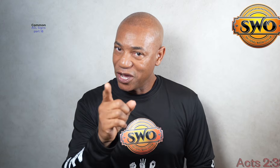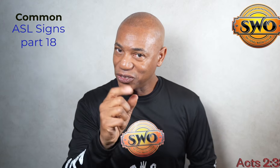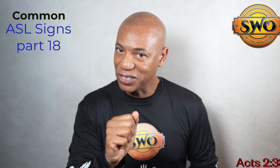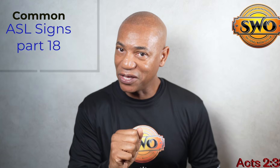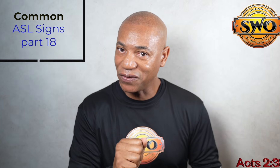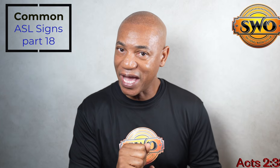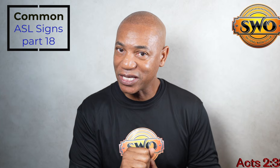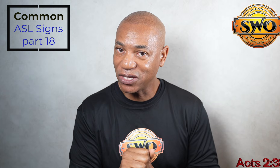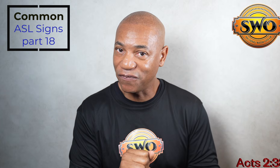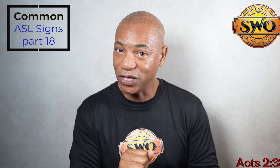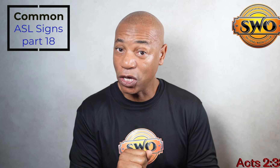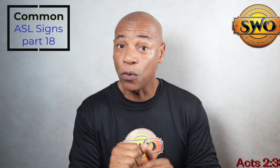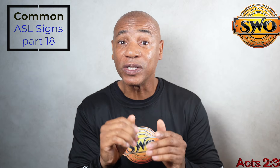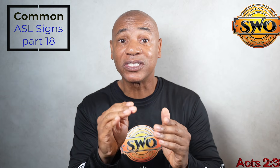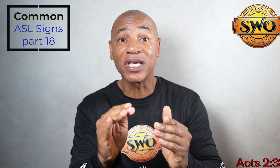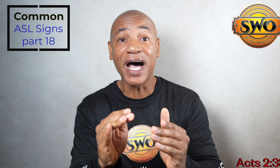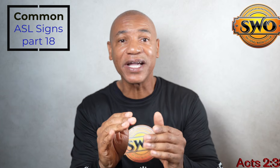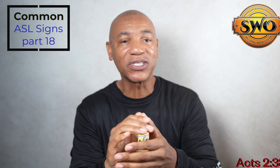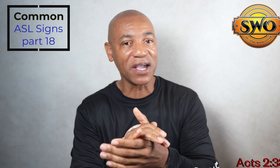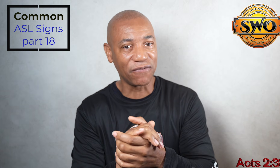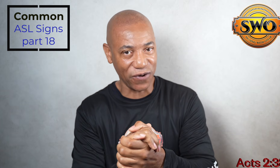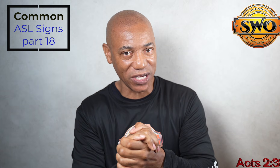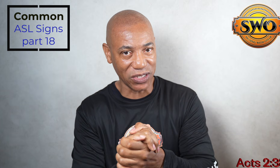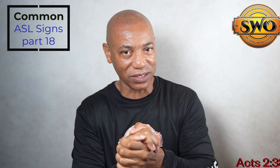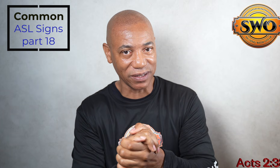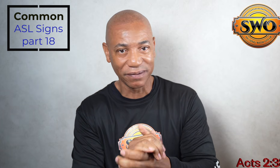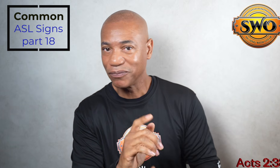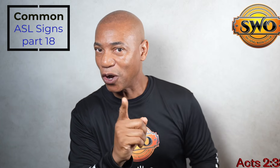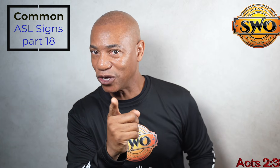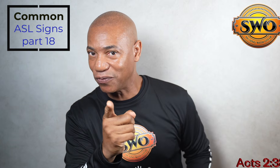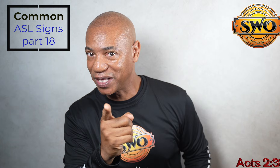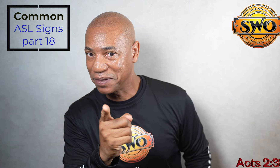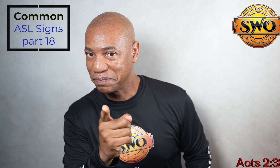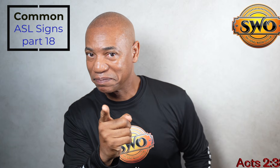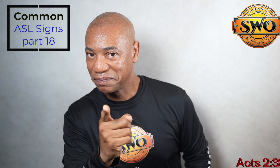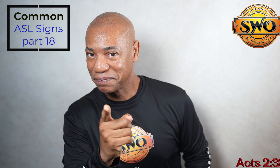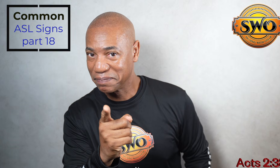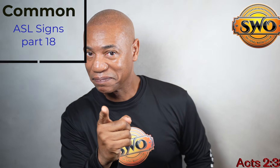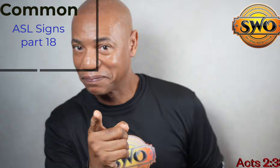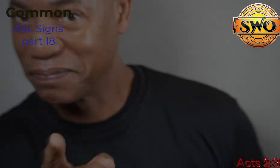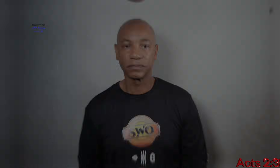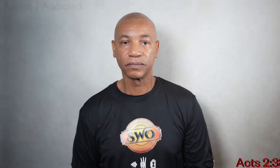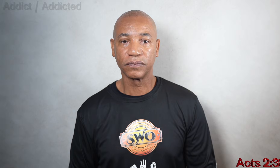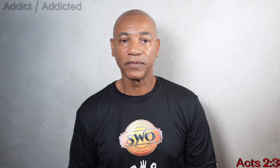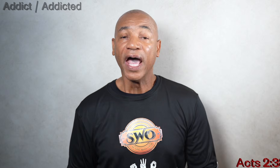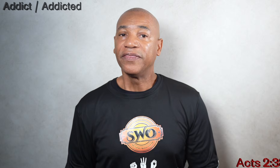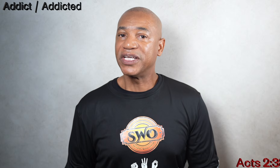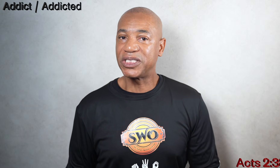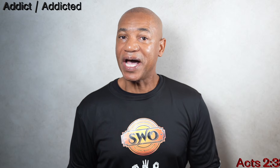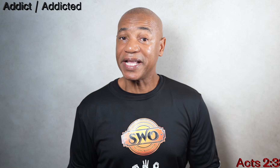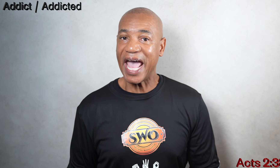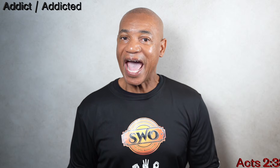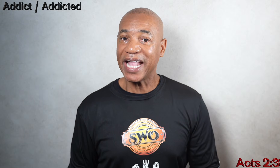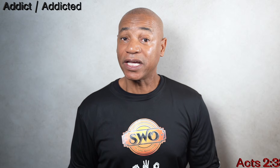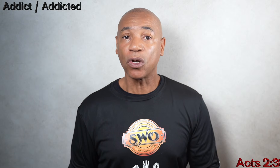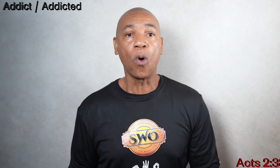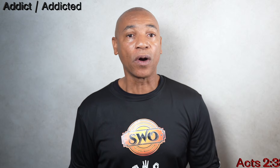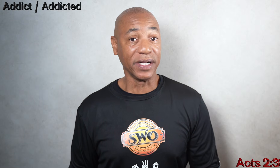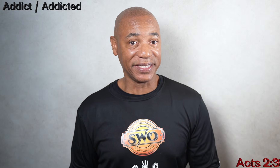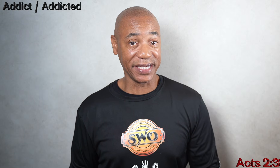Here's another ASL video with signs and phrases. Are you ready? The sign addict or